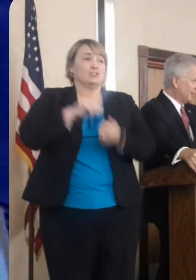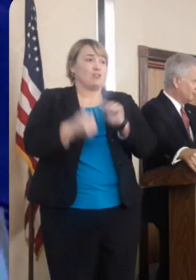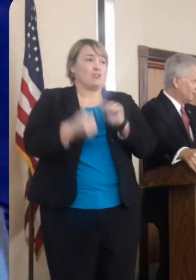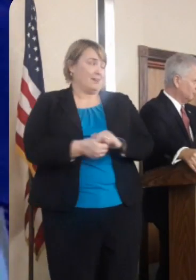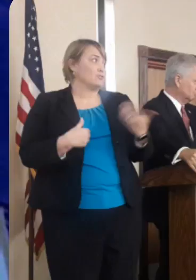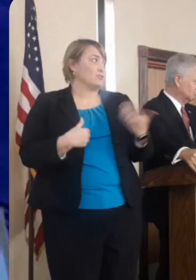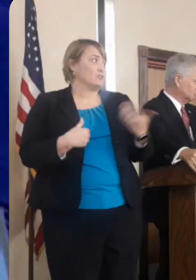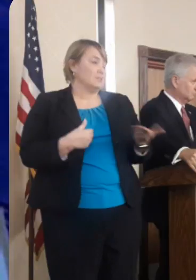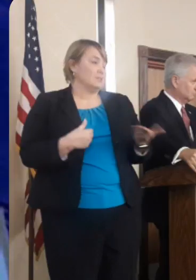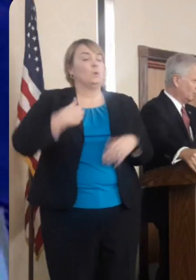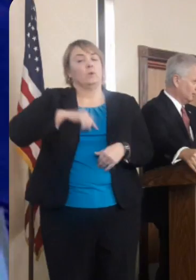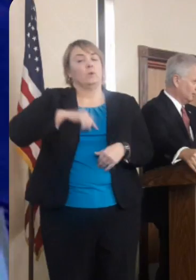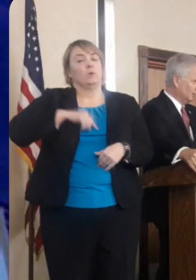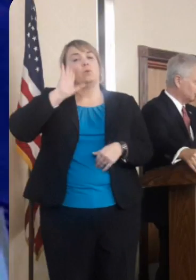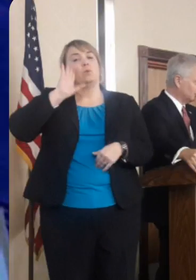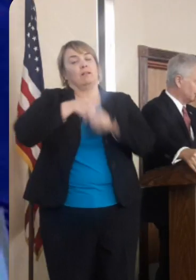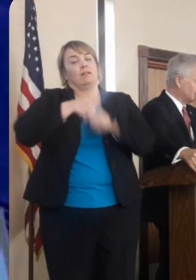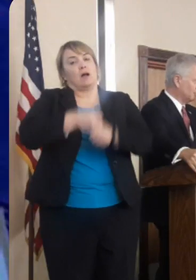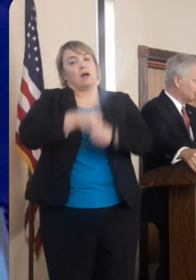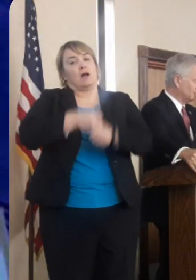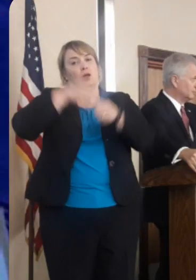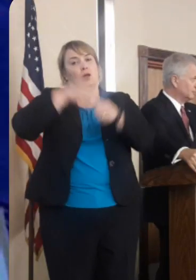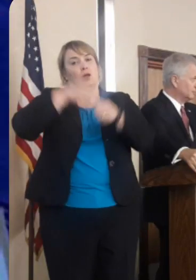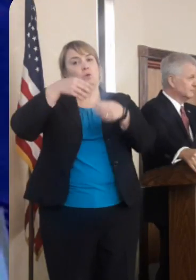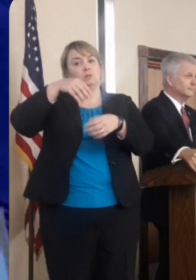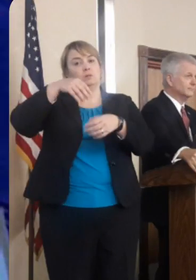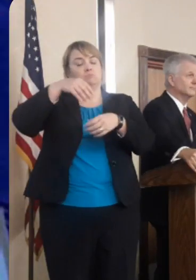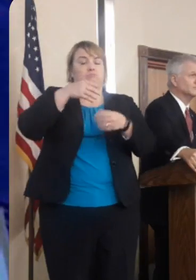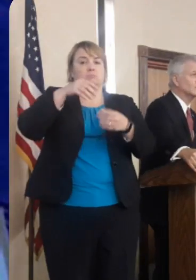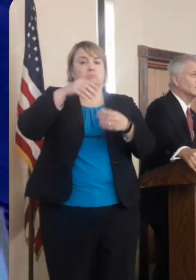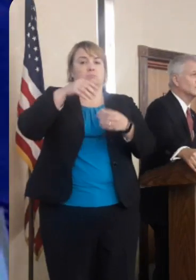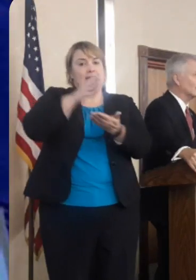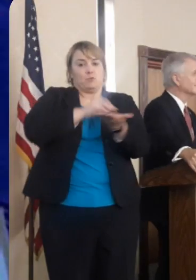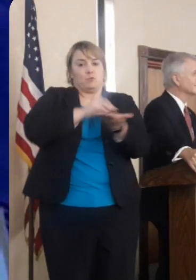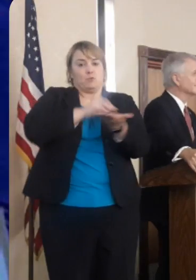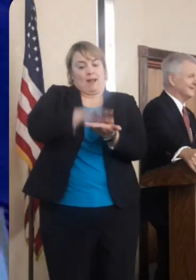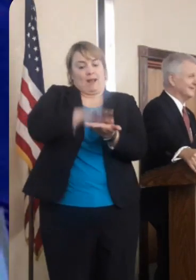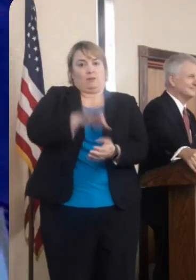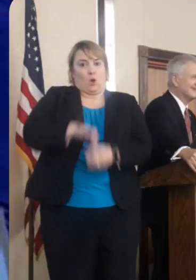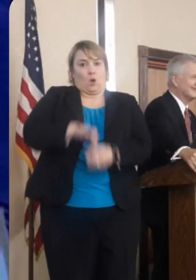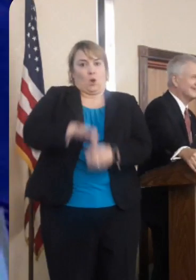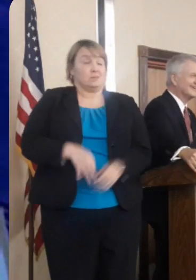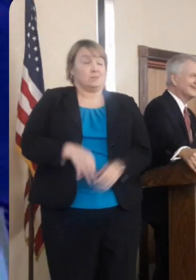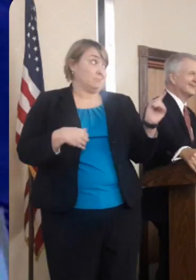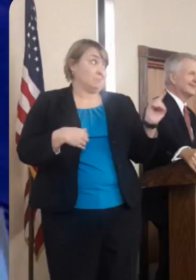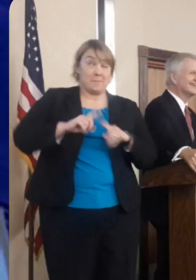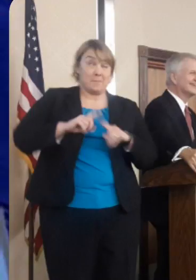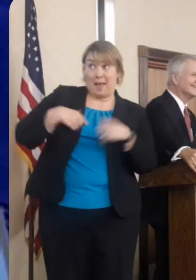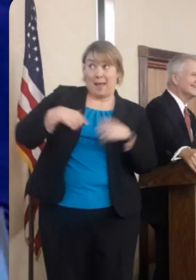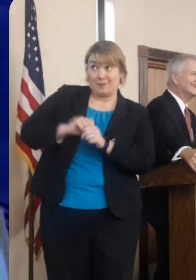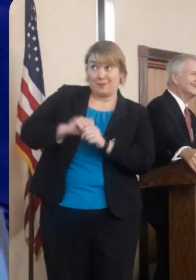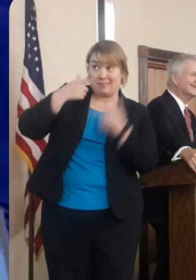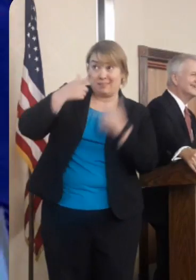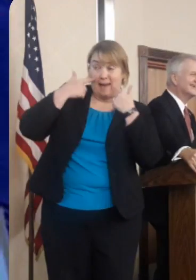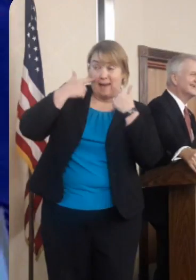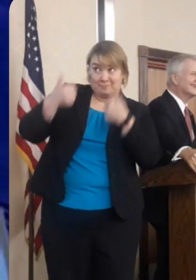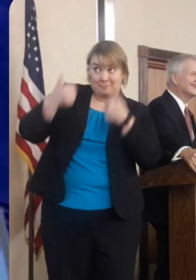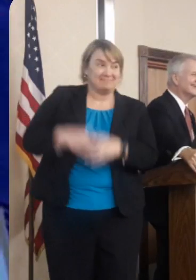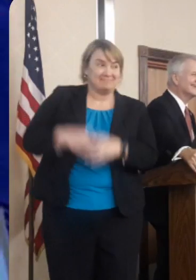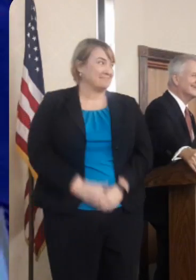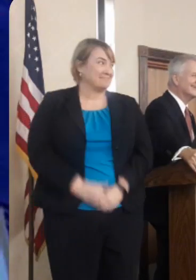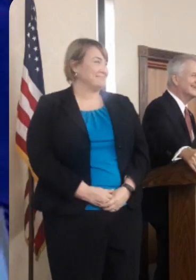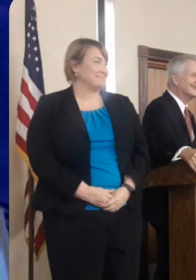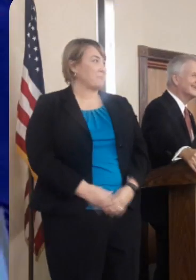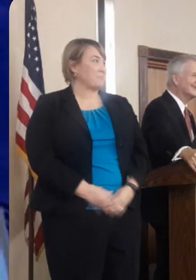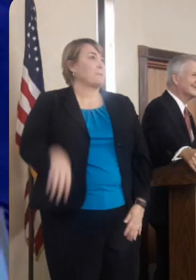vote, whether electronic or otherwise. It made you laugh. And Mr. Chairman, Randall Dunning, SD 16,